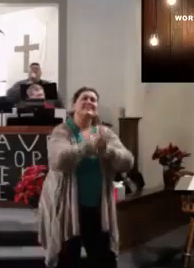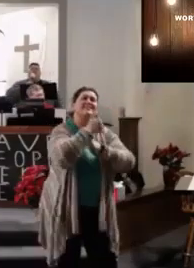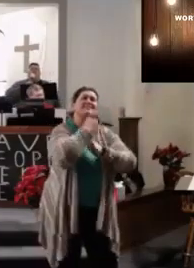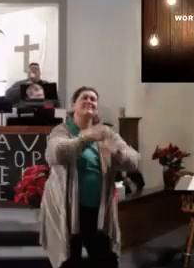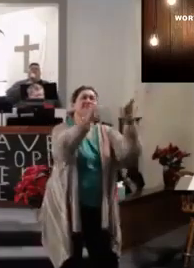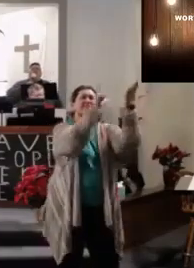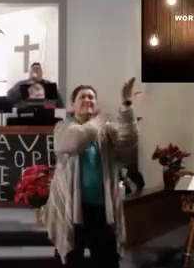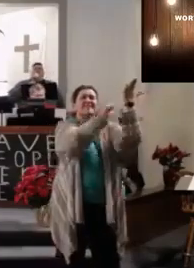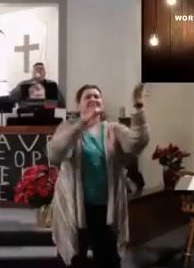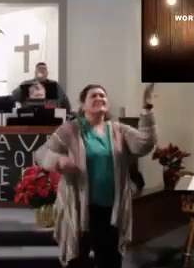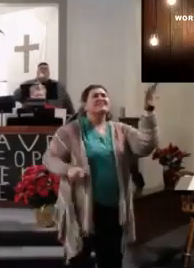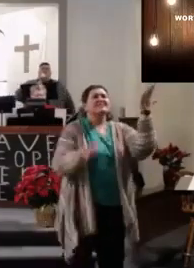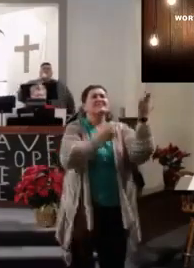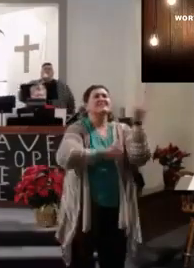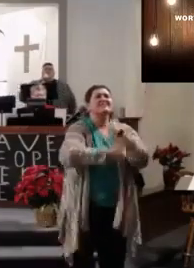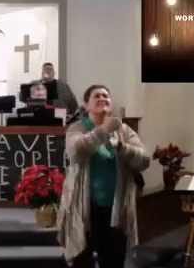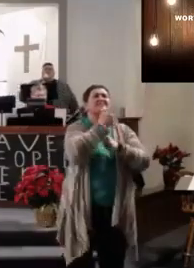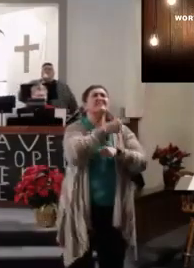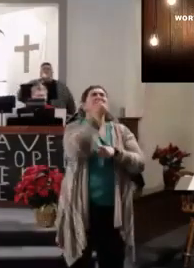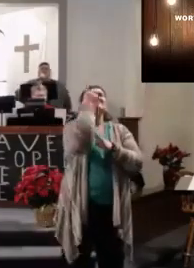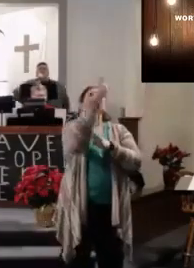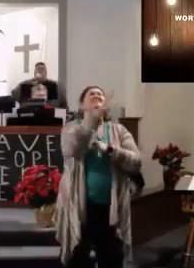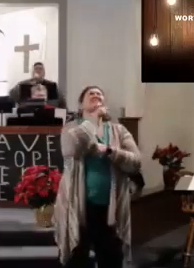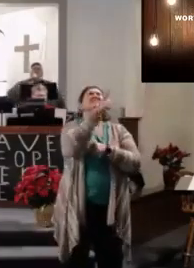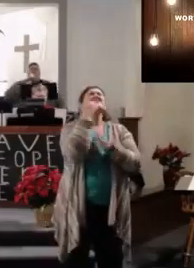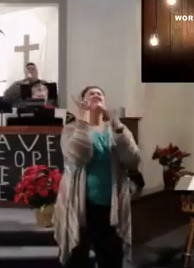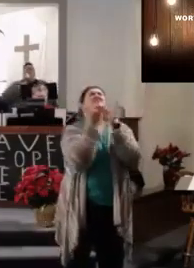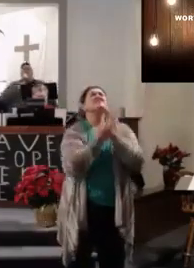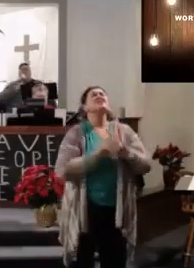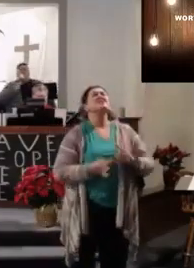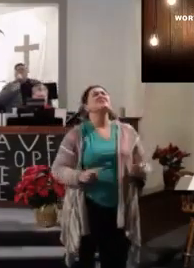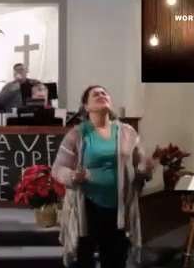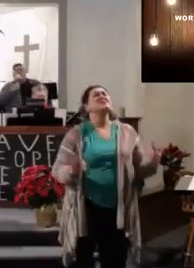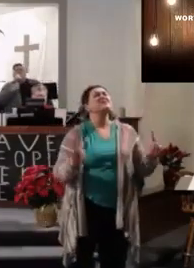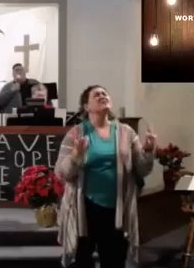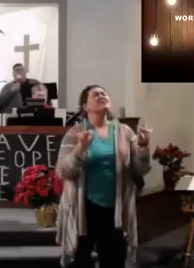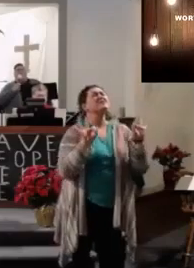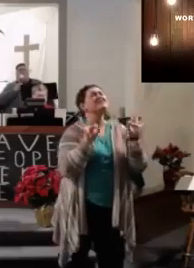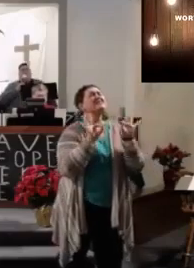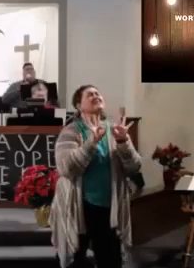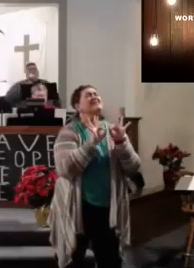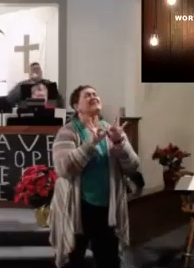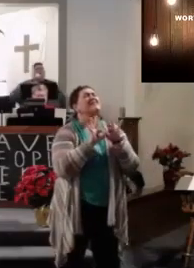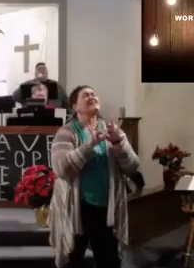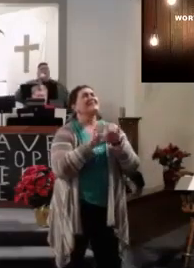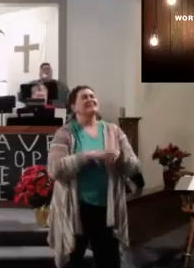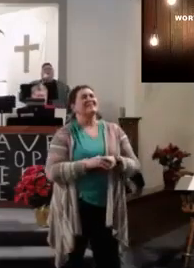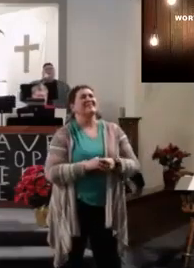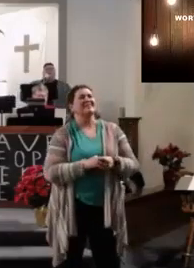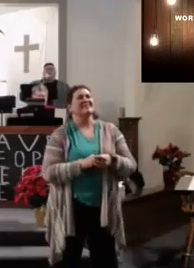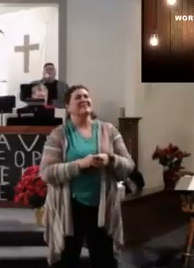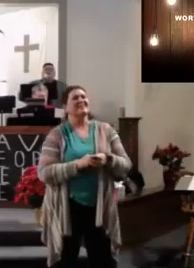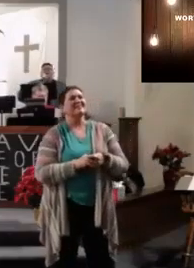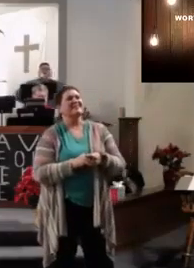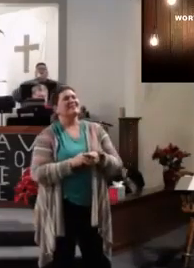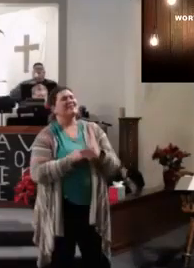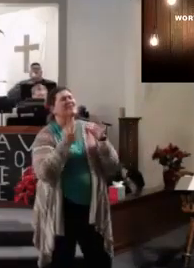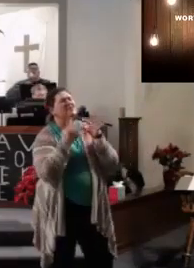King of kings, Lord of lords, you are worthy.